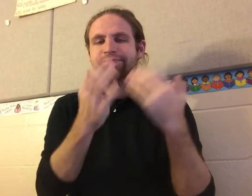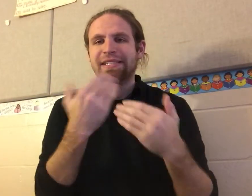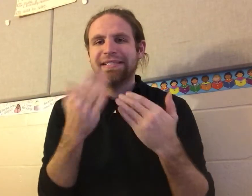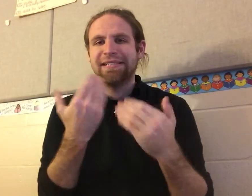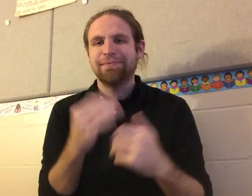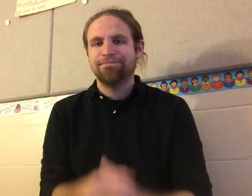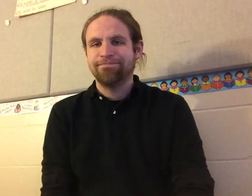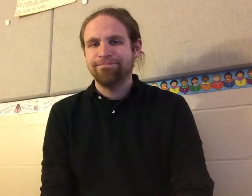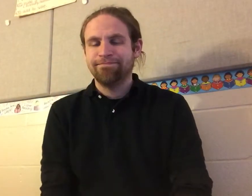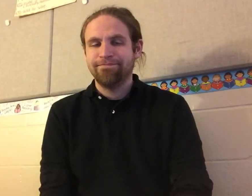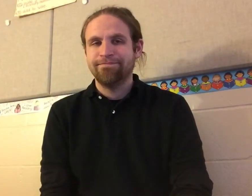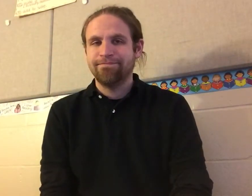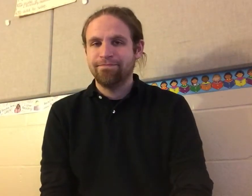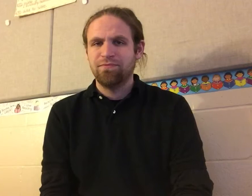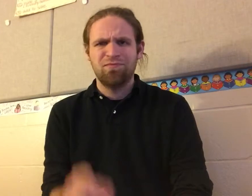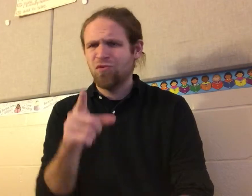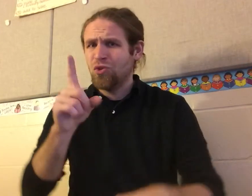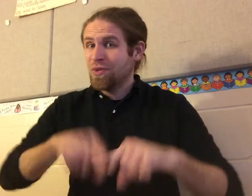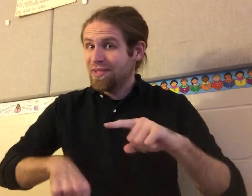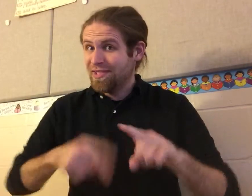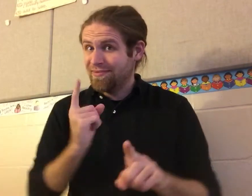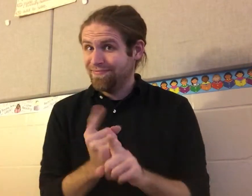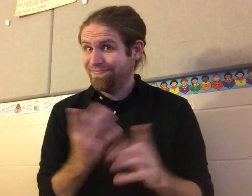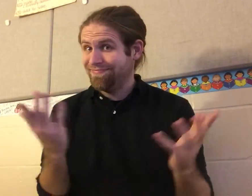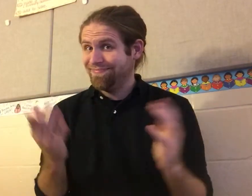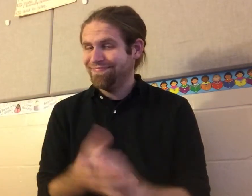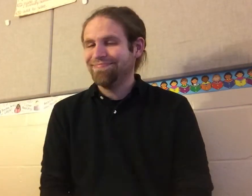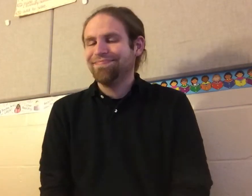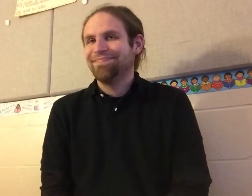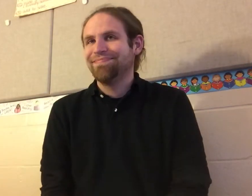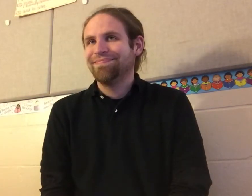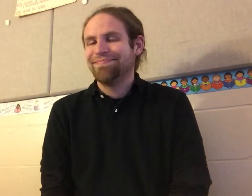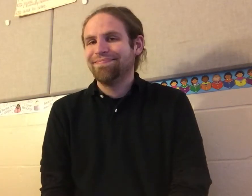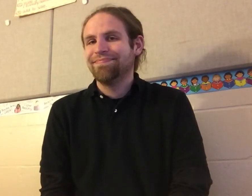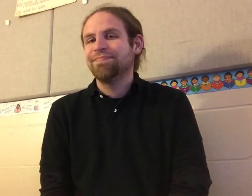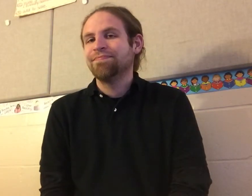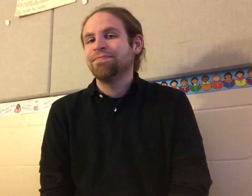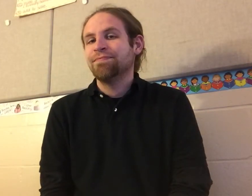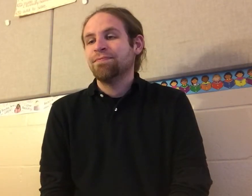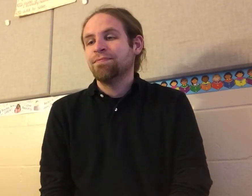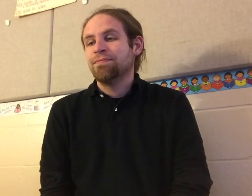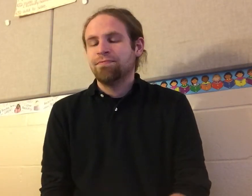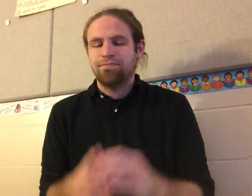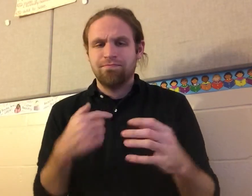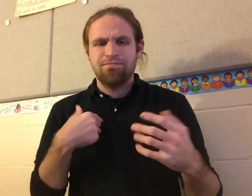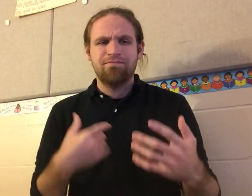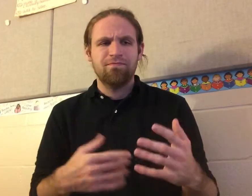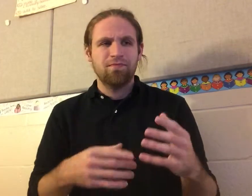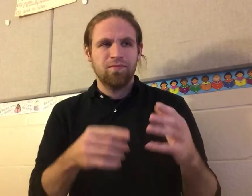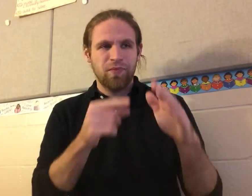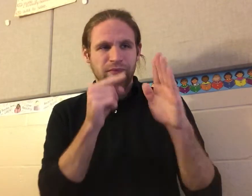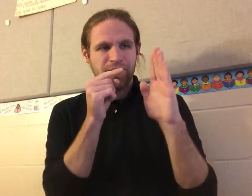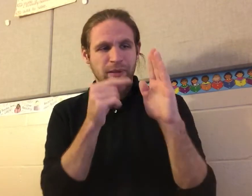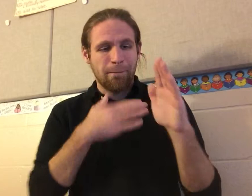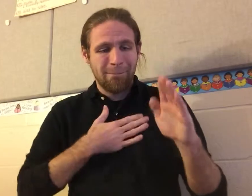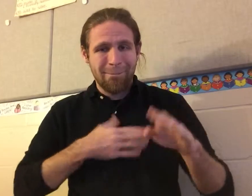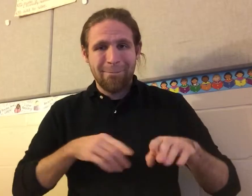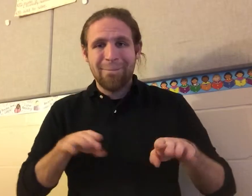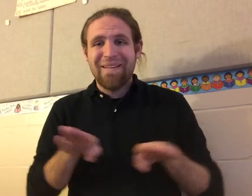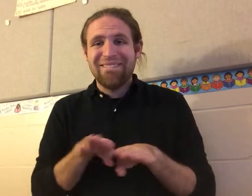I'll bet you can't do that, can you? I have thousands of tiny hairs on my feet that act like suckers.